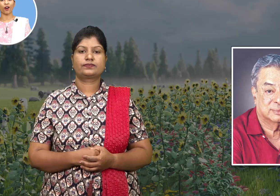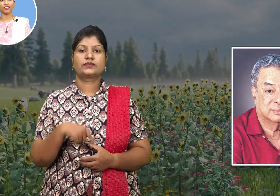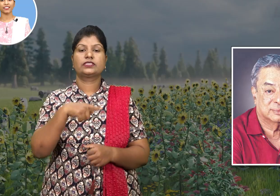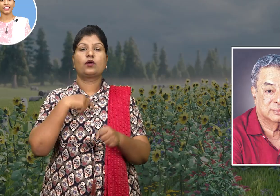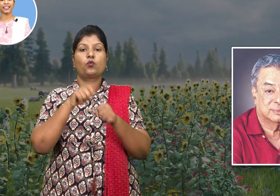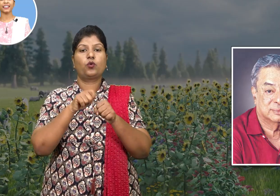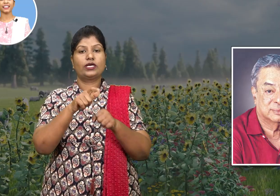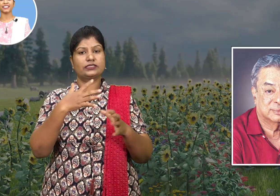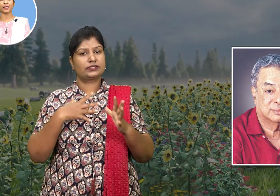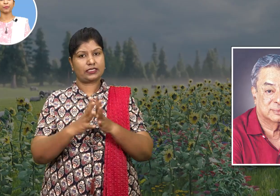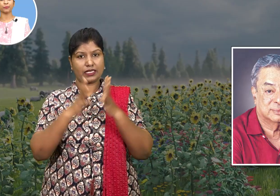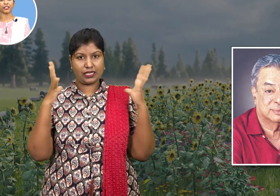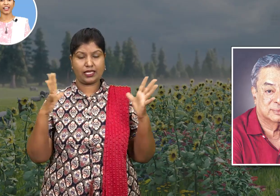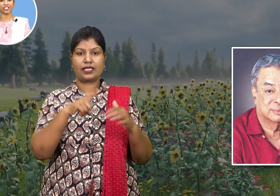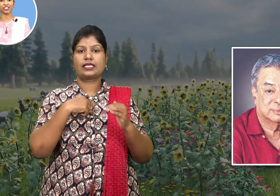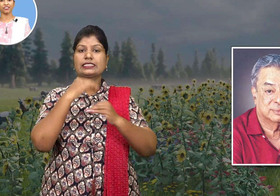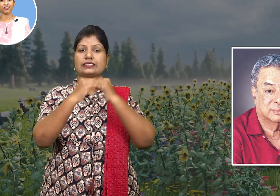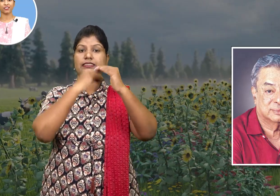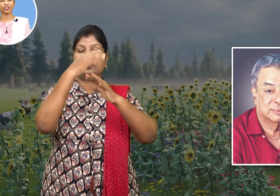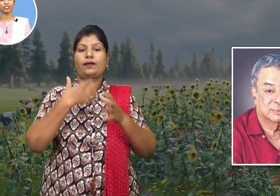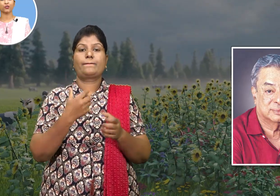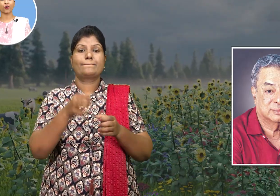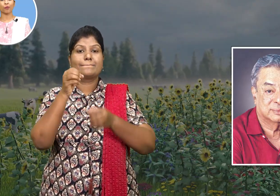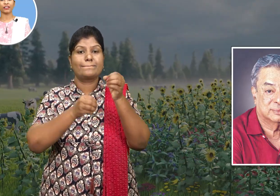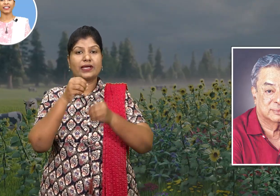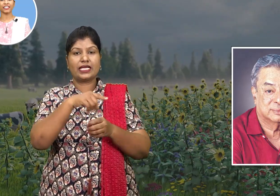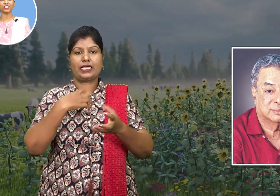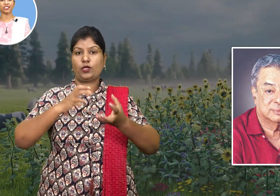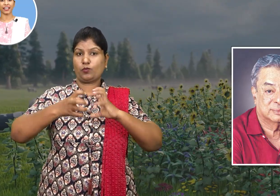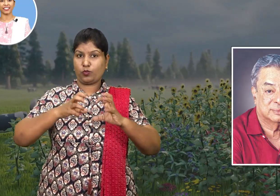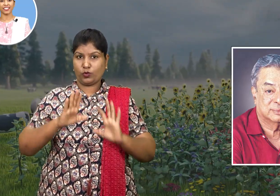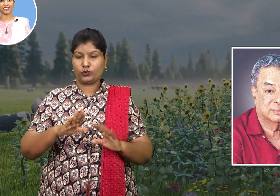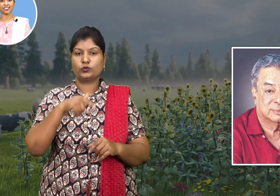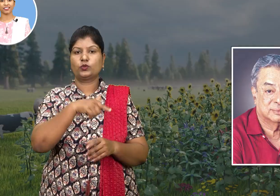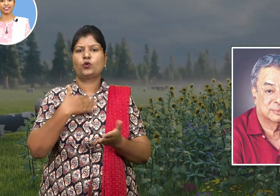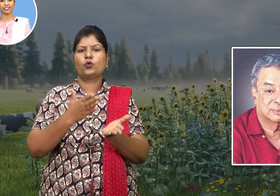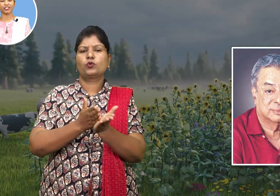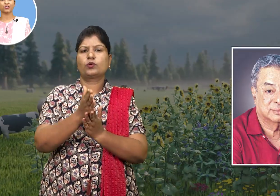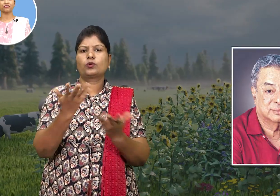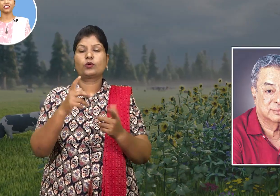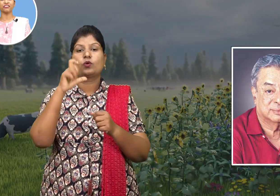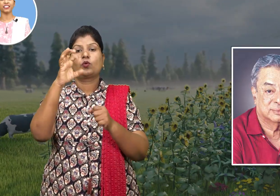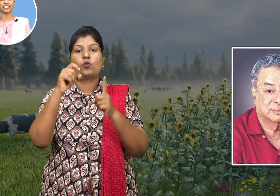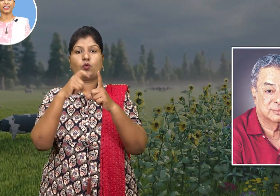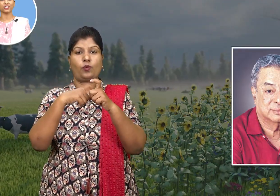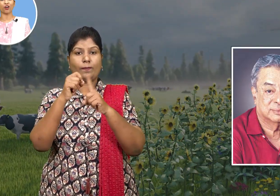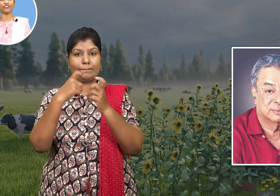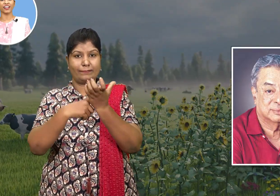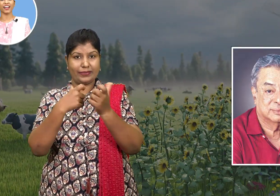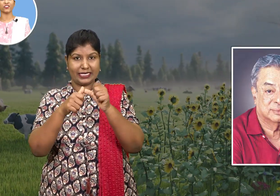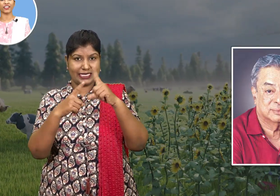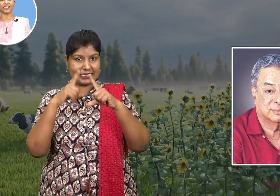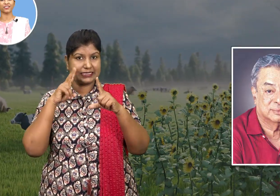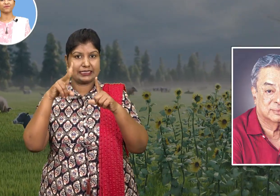worked a lot in increasing milk production through cooperative societies to fulfill the needs of